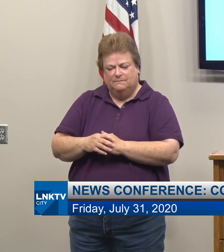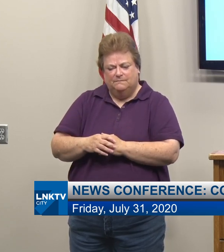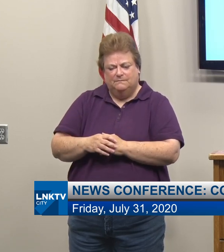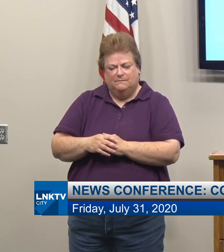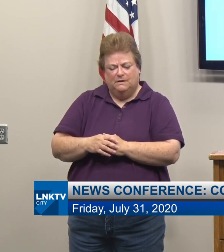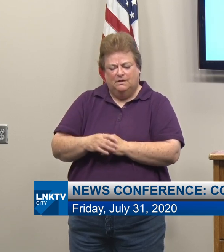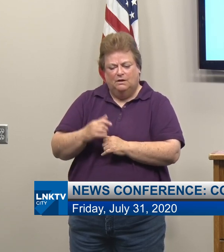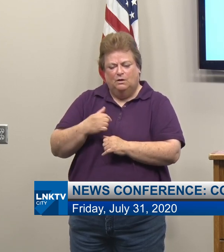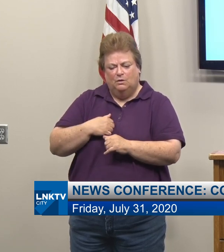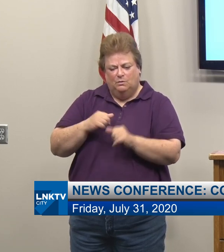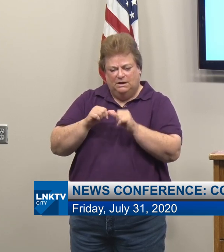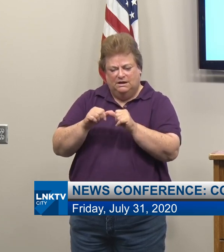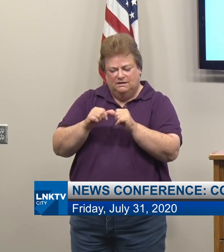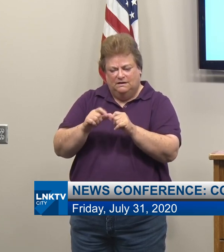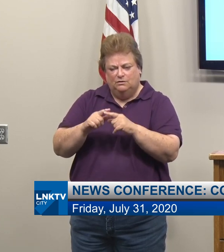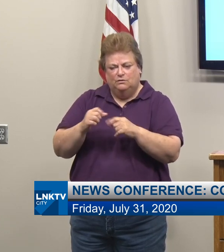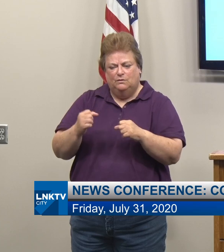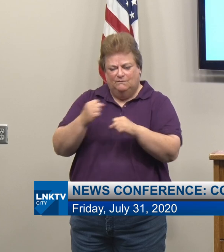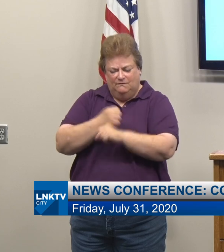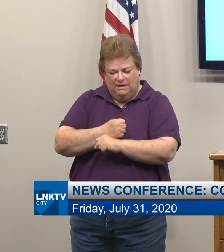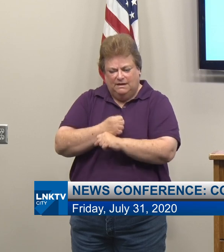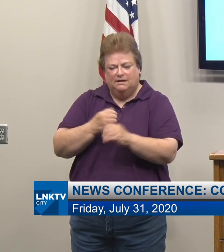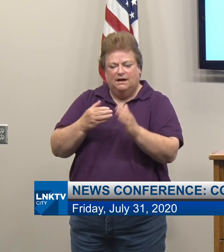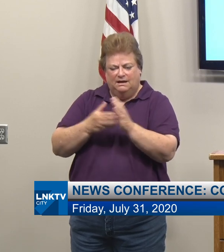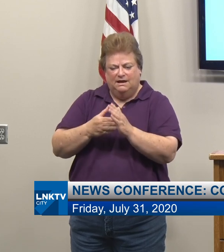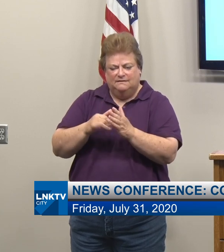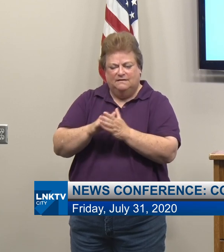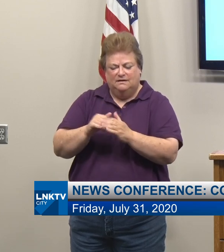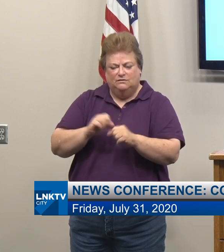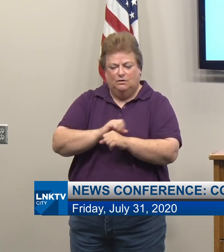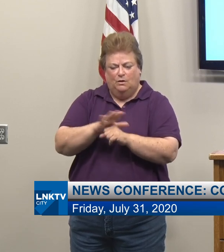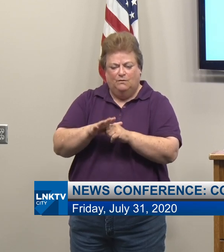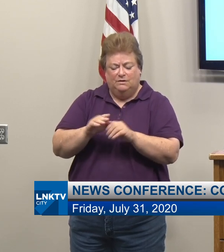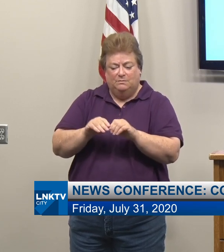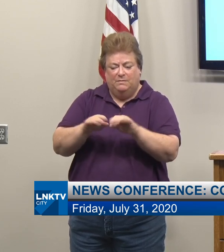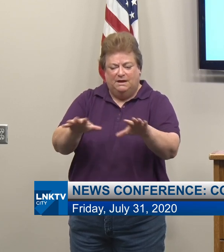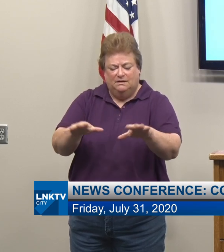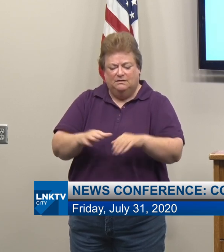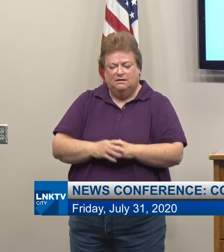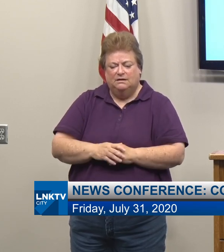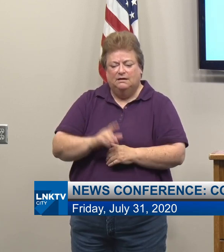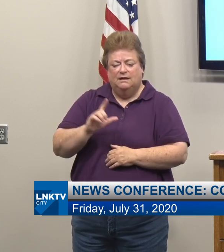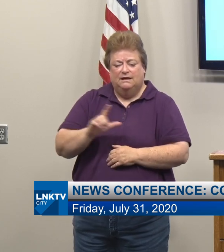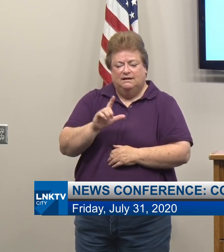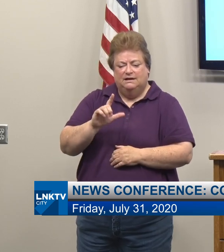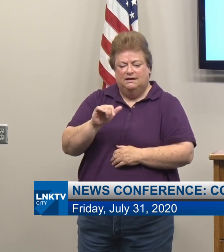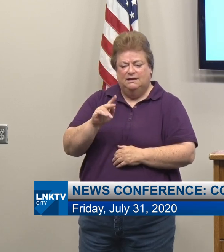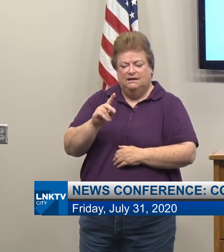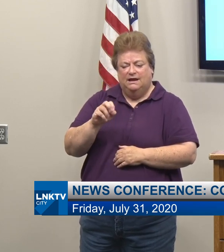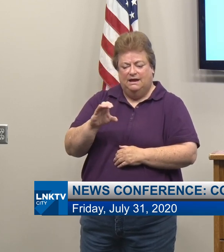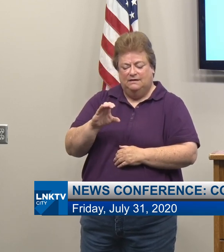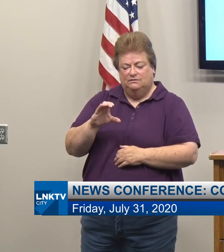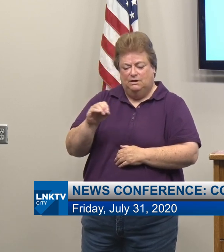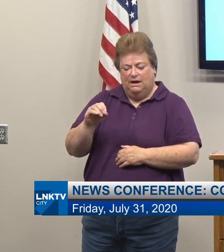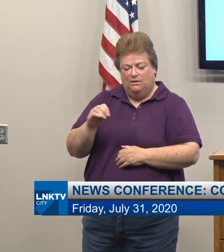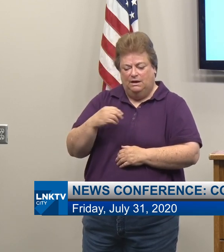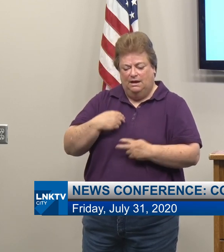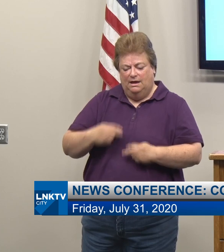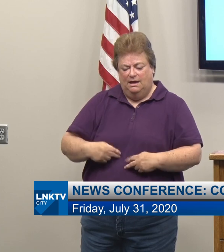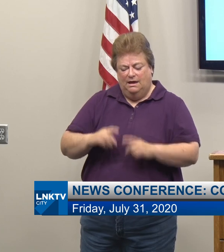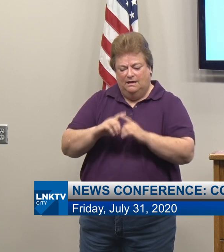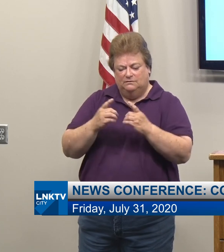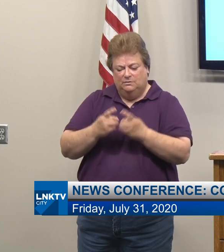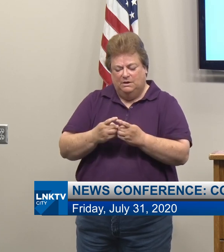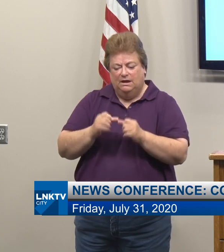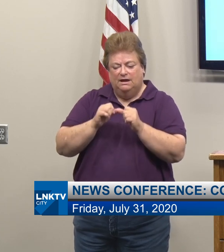as we continue to fight this global pandemic. The Lincoln-Lancaster County Health Department has